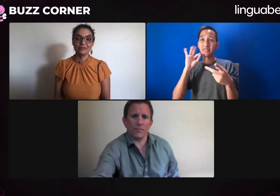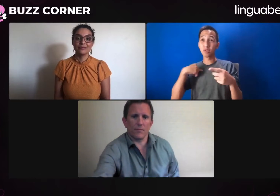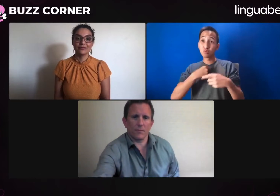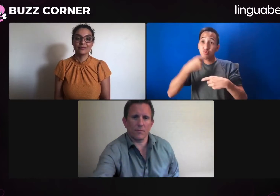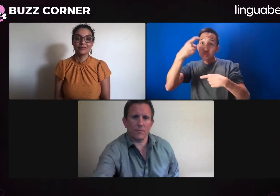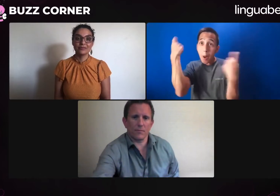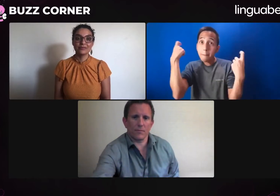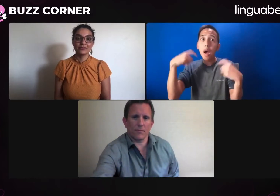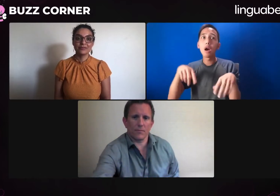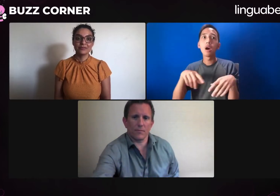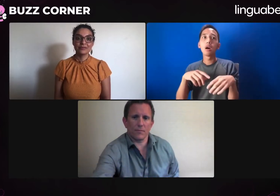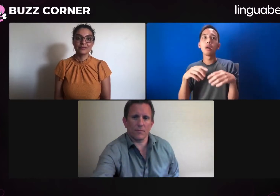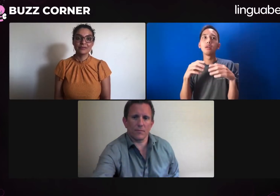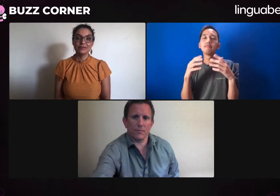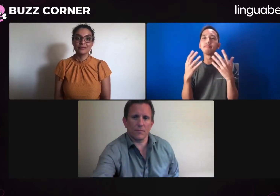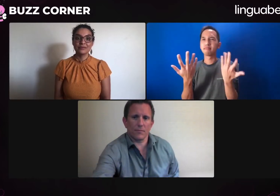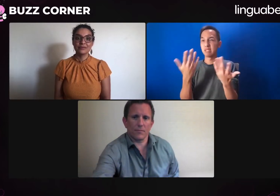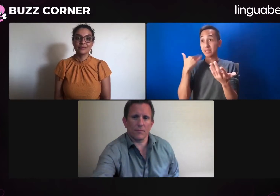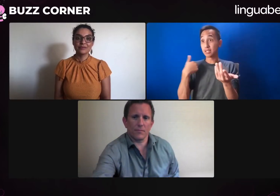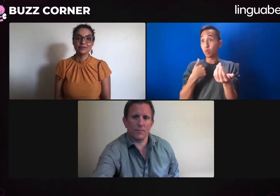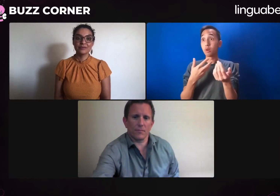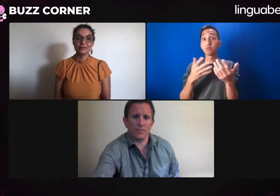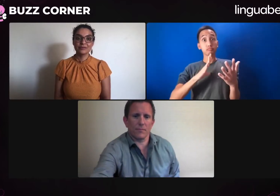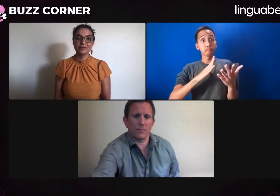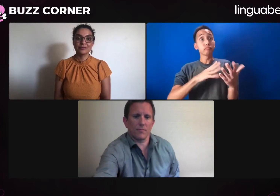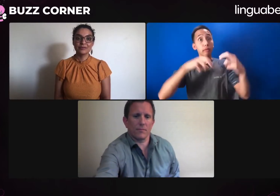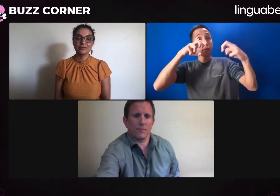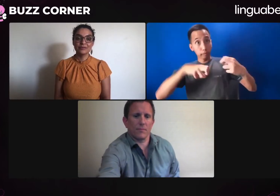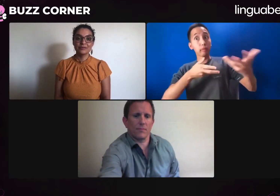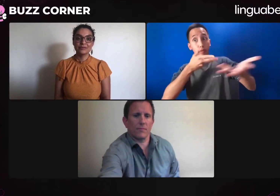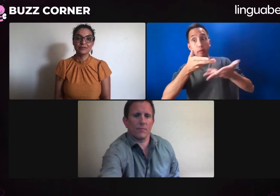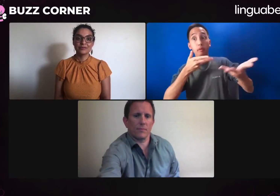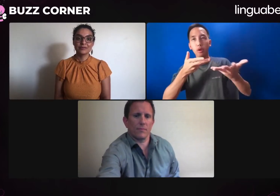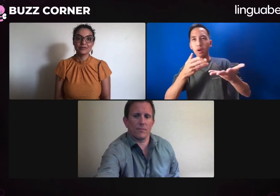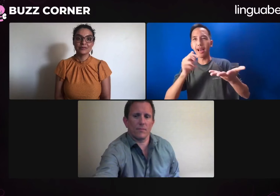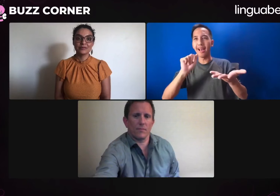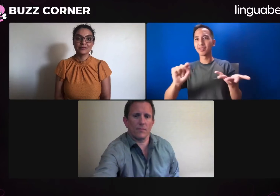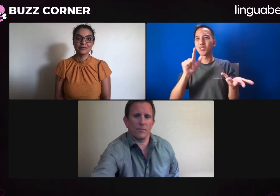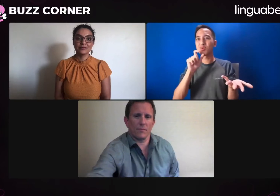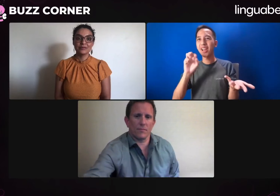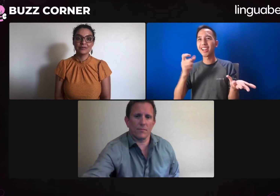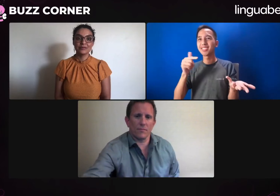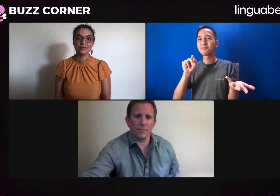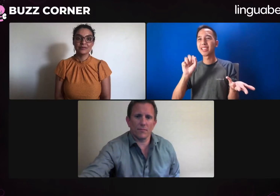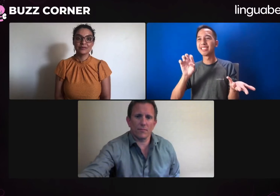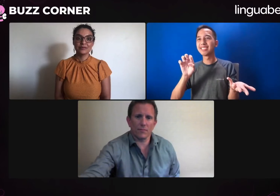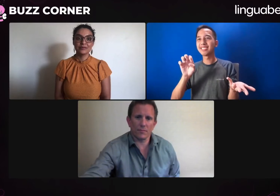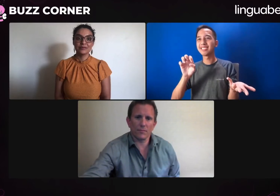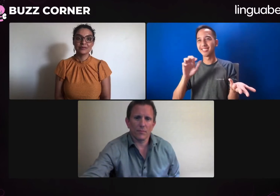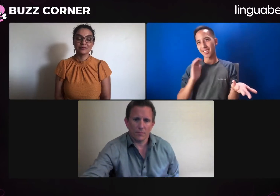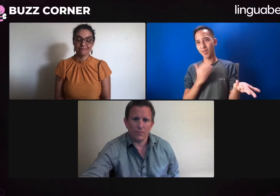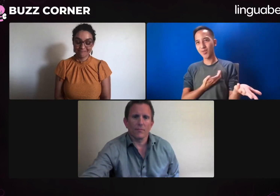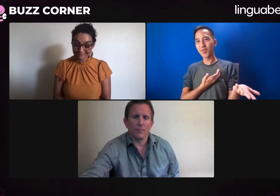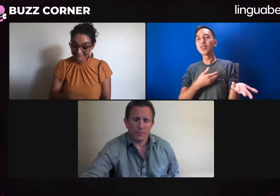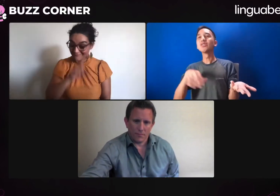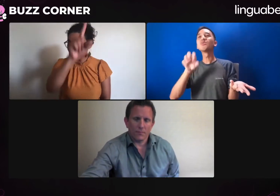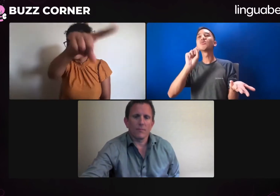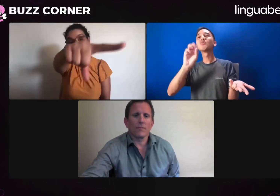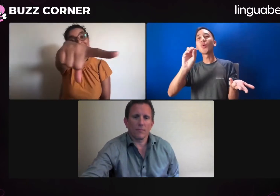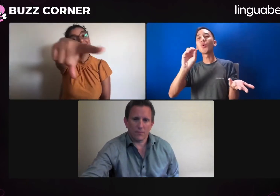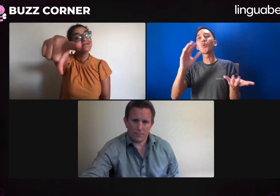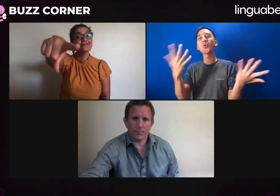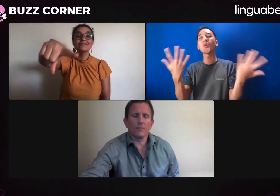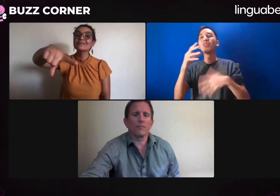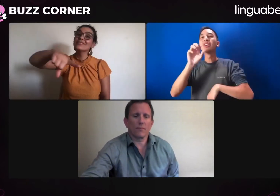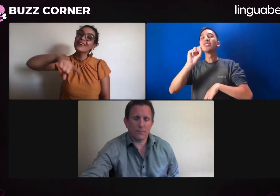we hold space for? There could be considerations of trauma, and we could have that sit down conversation,